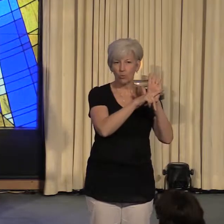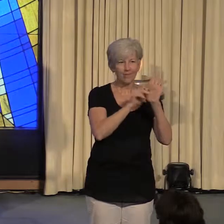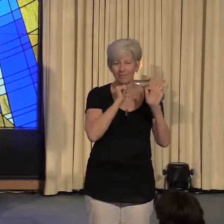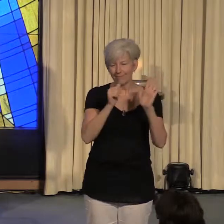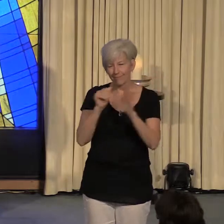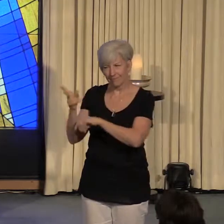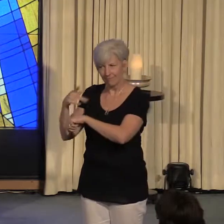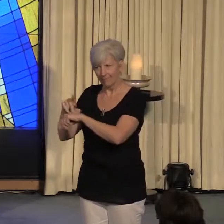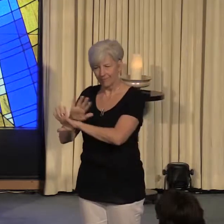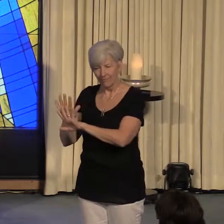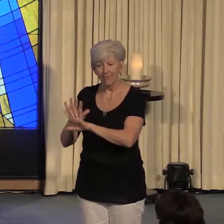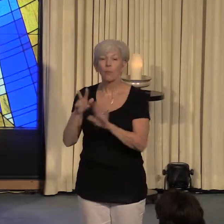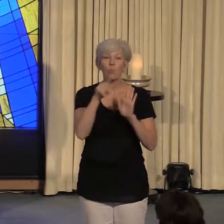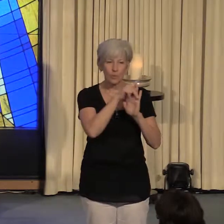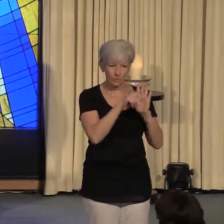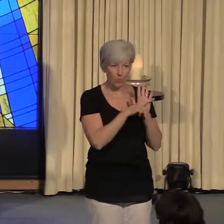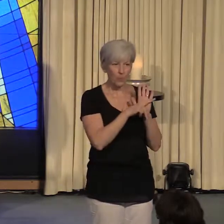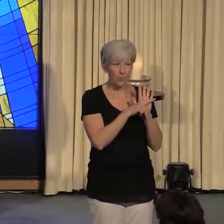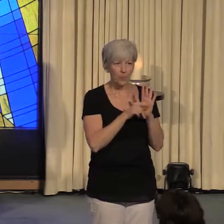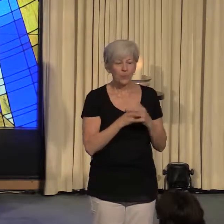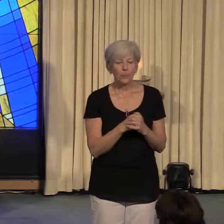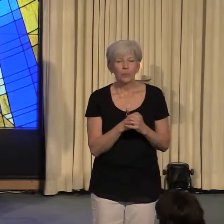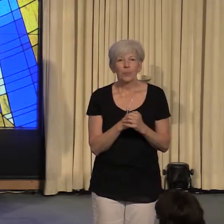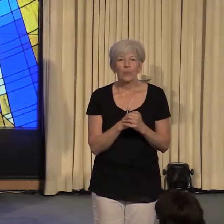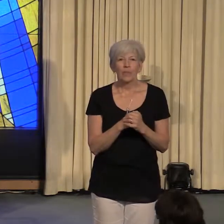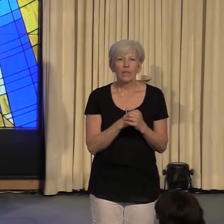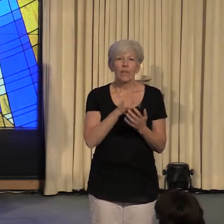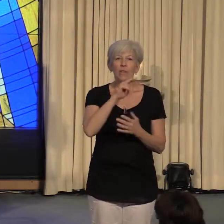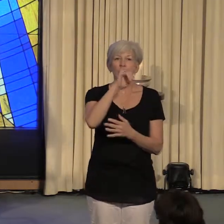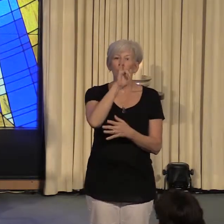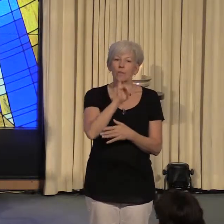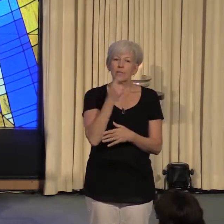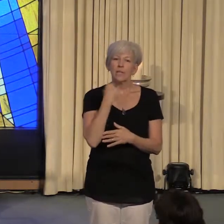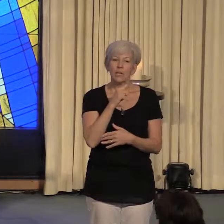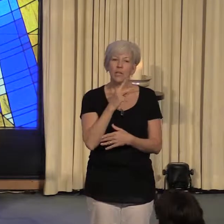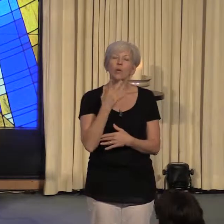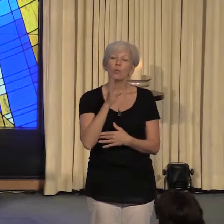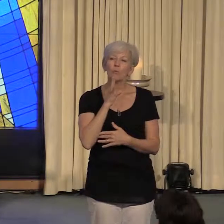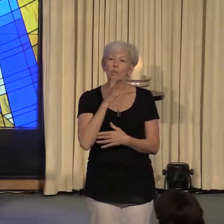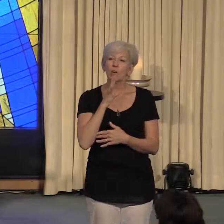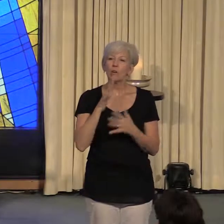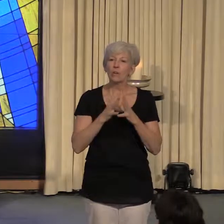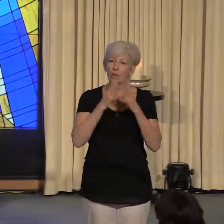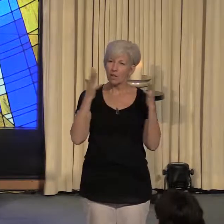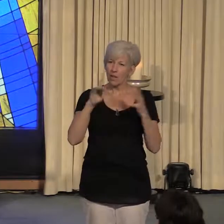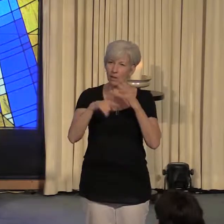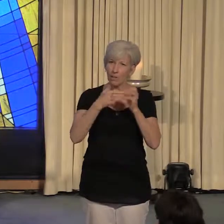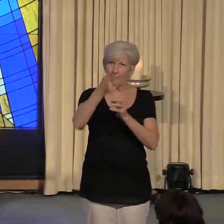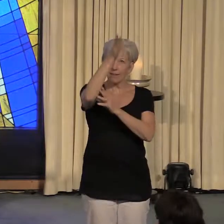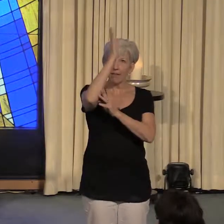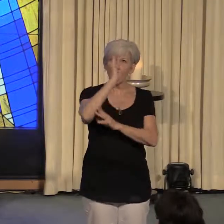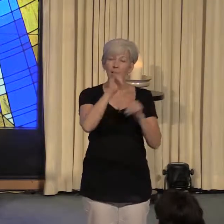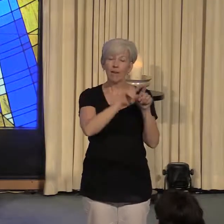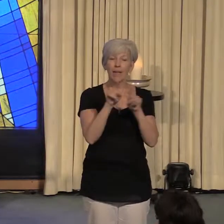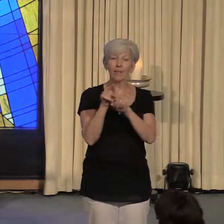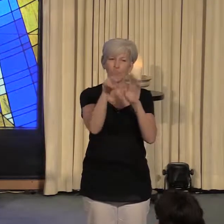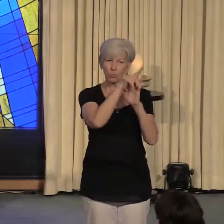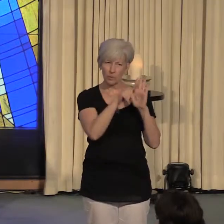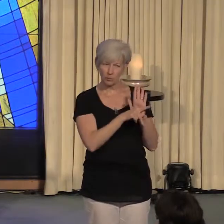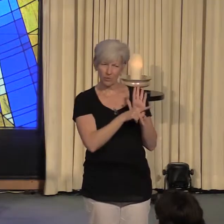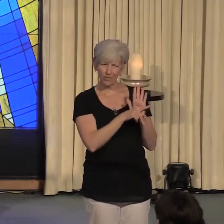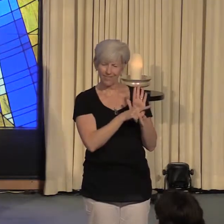A-L, right? In Unity, we talk a lot about God as principle, and I